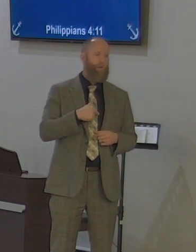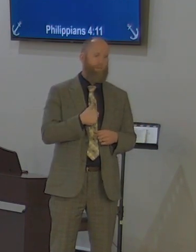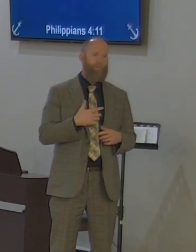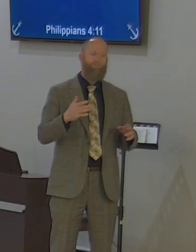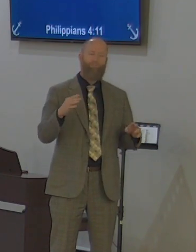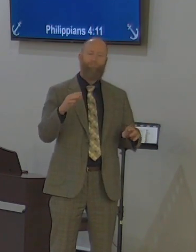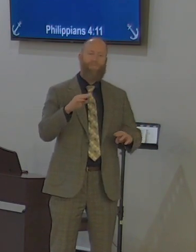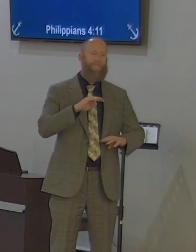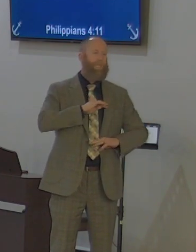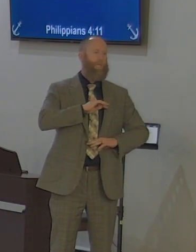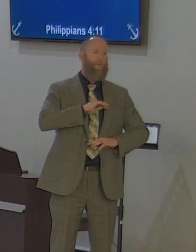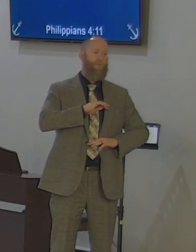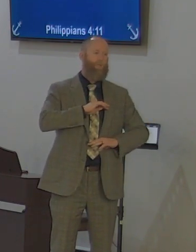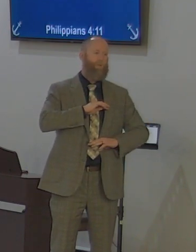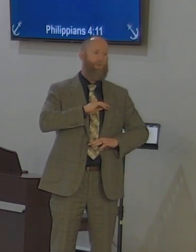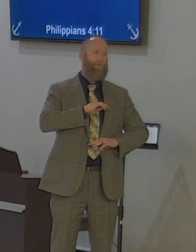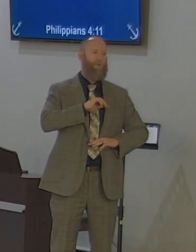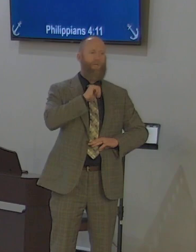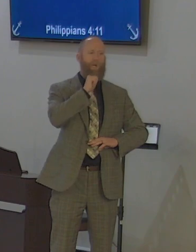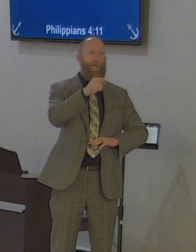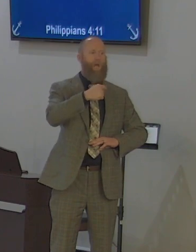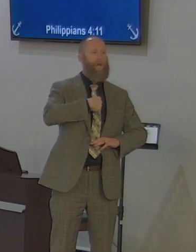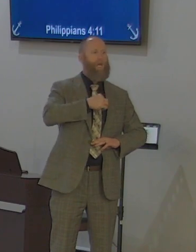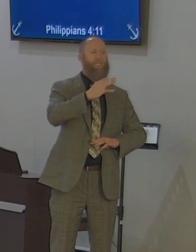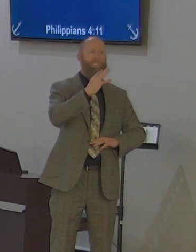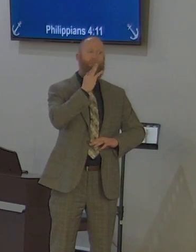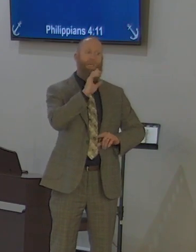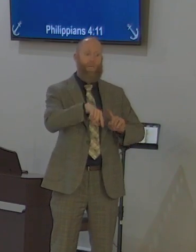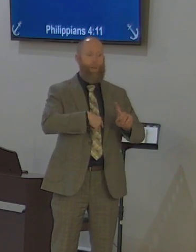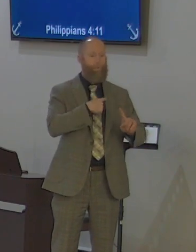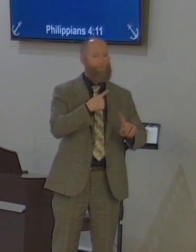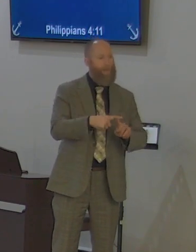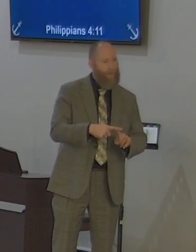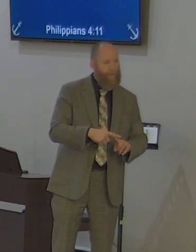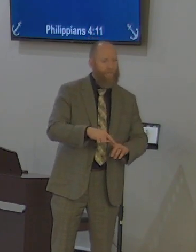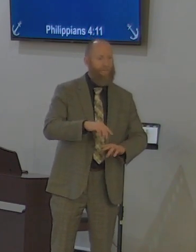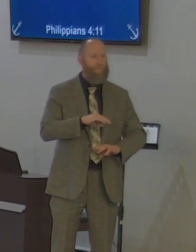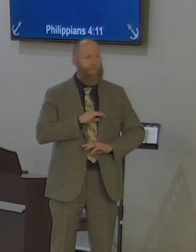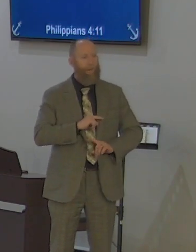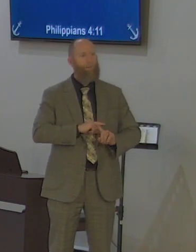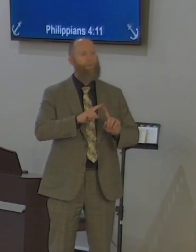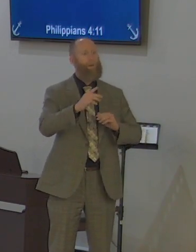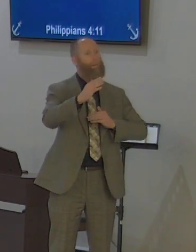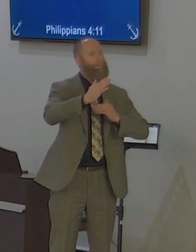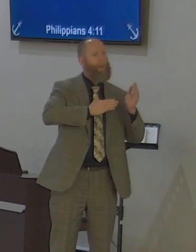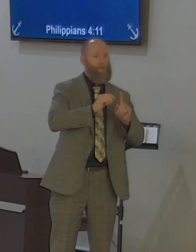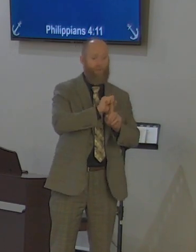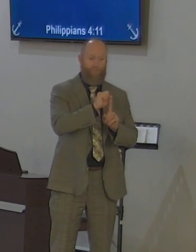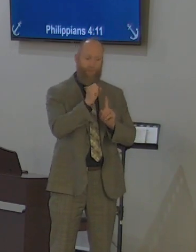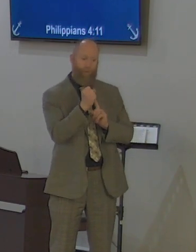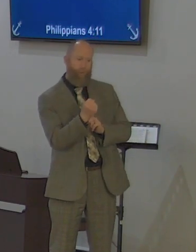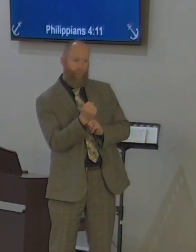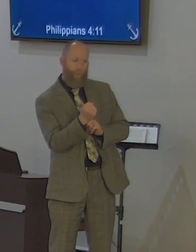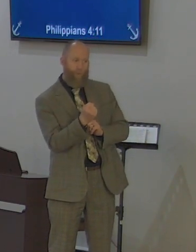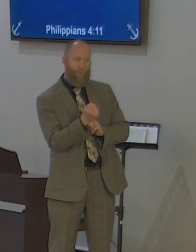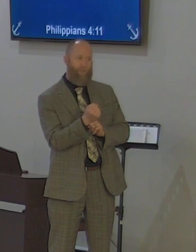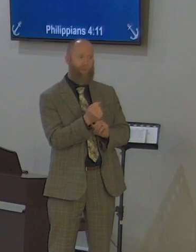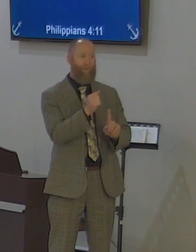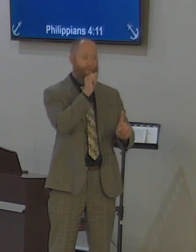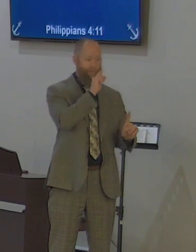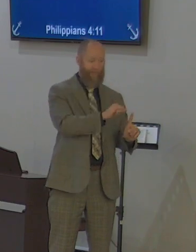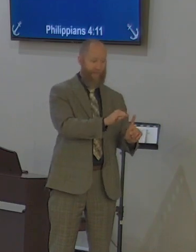Not that I speak in respect of want, but I have learned in whatsoever state I am, therewith to be